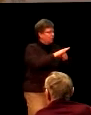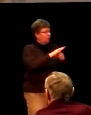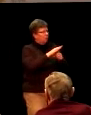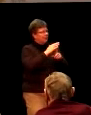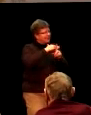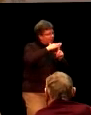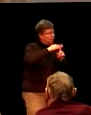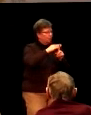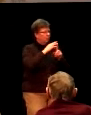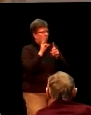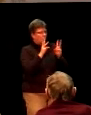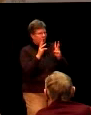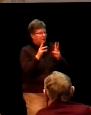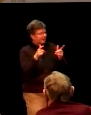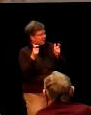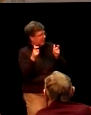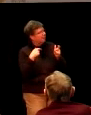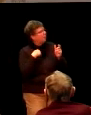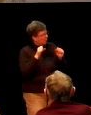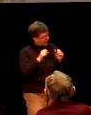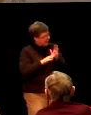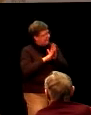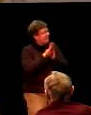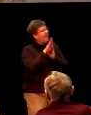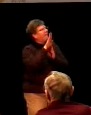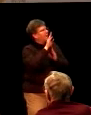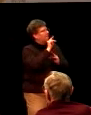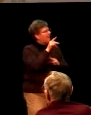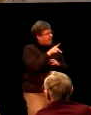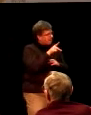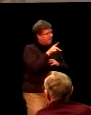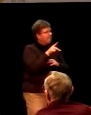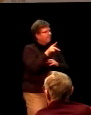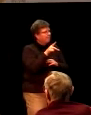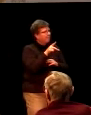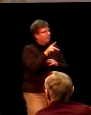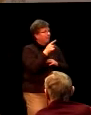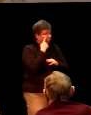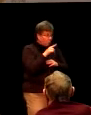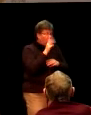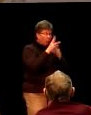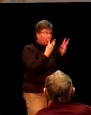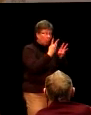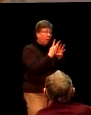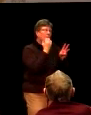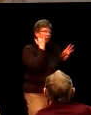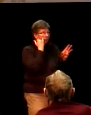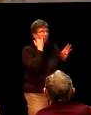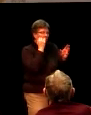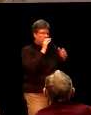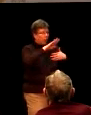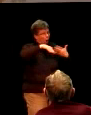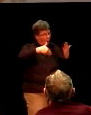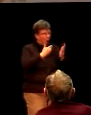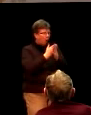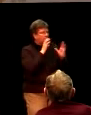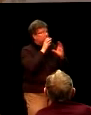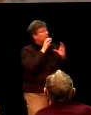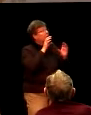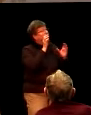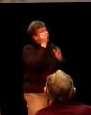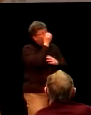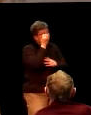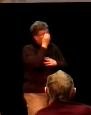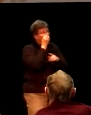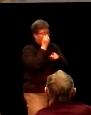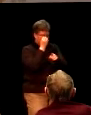wind speed. And so we could start developing these maps of the world if we could get them all communicating. Europe was definitely